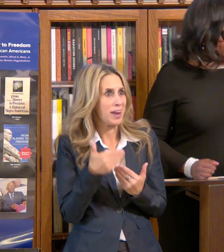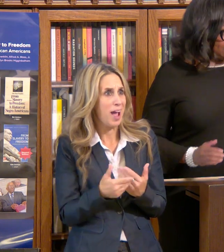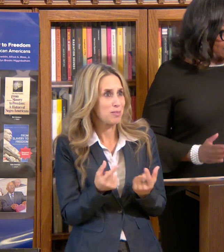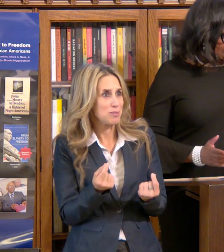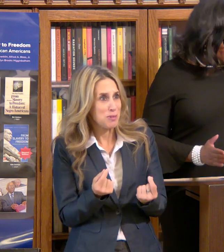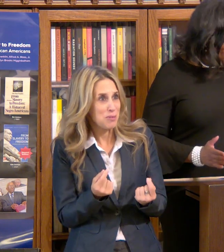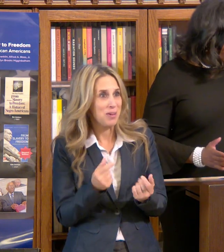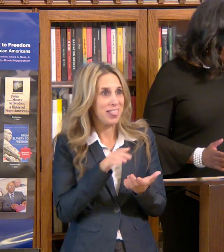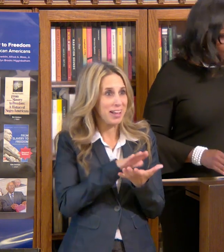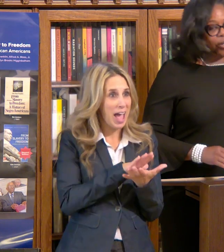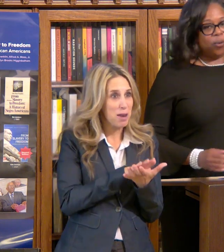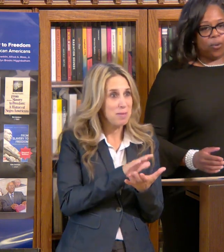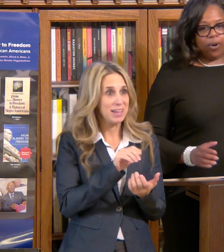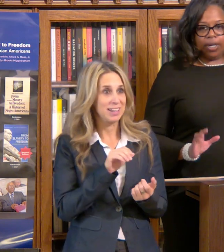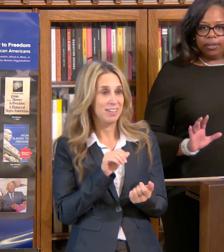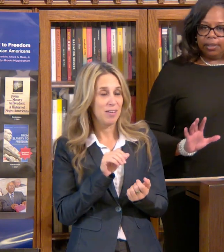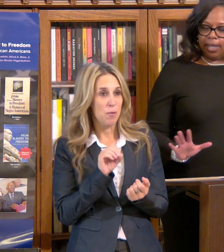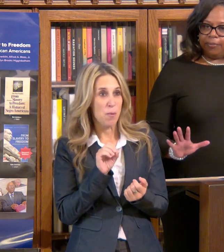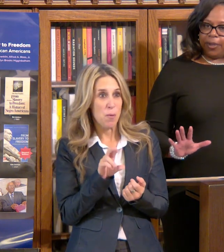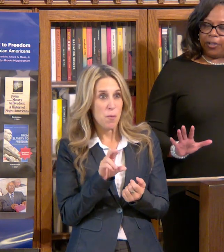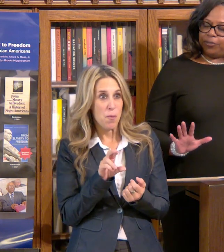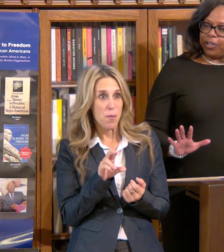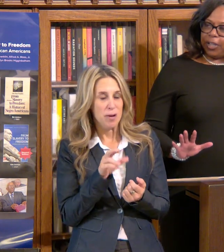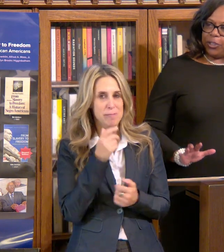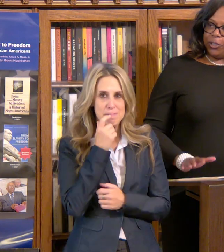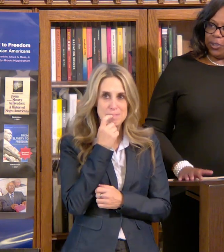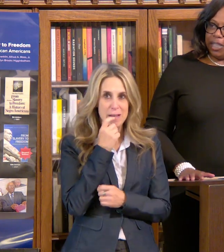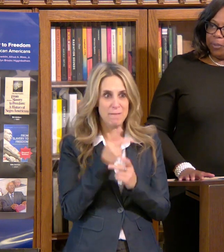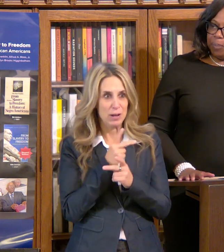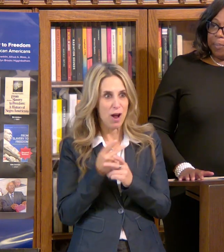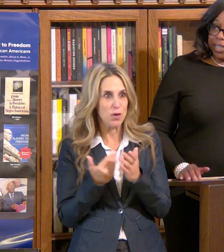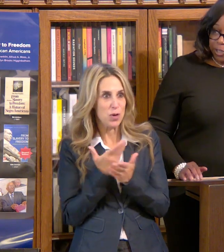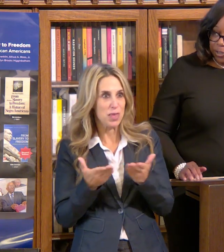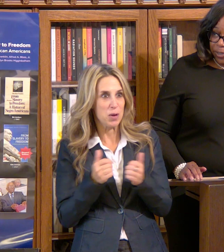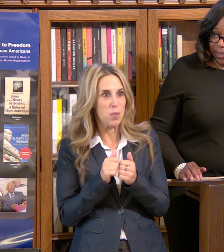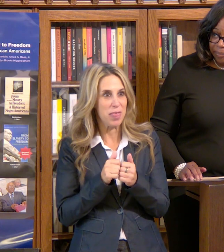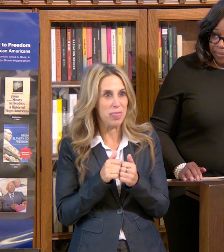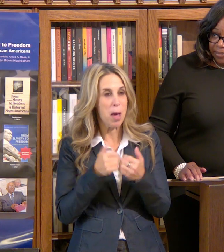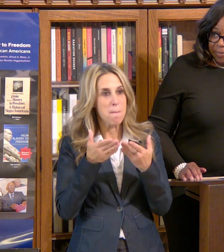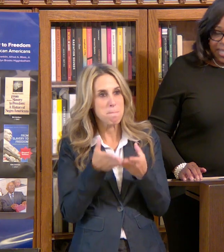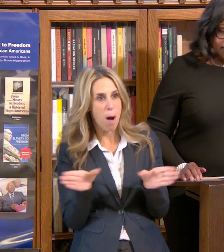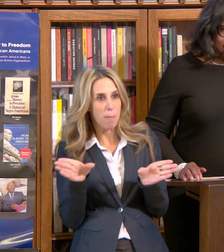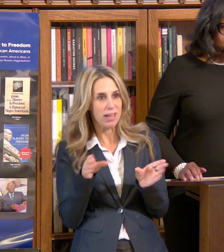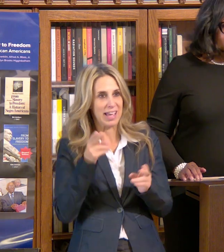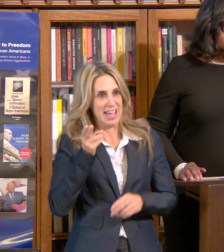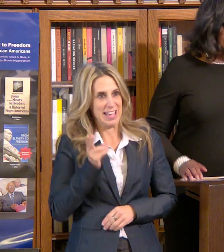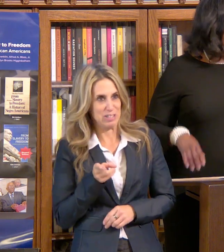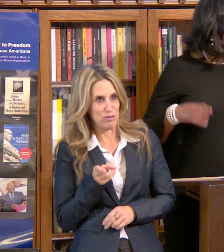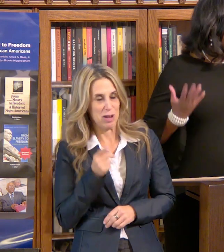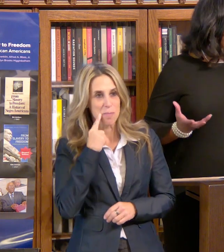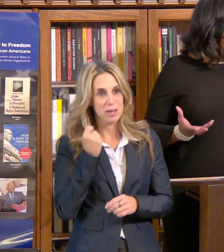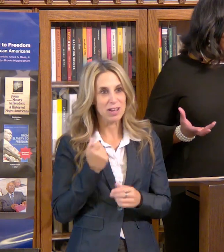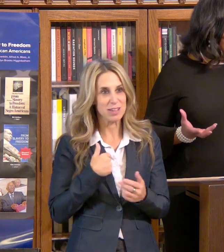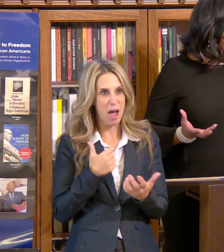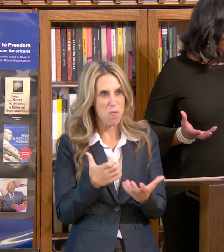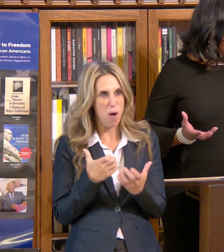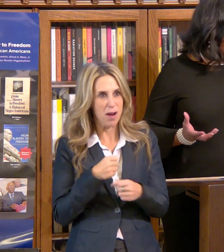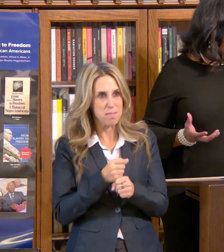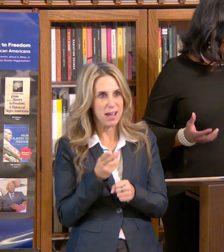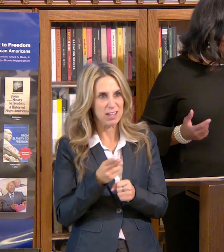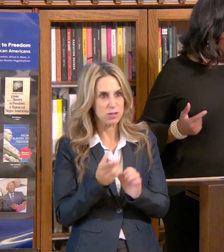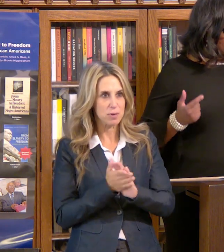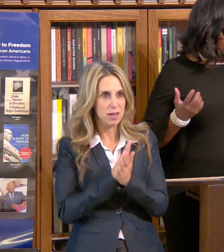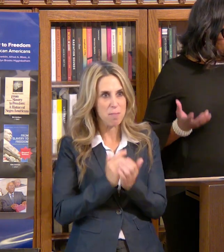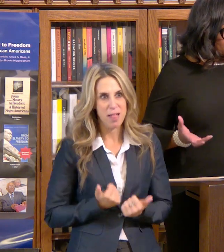next was it the academy or I I figured out this new thing with public history because I wanted to make history come to